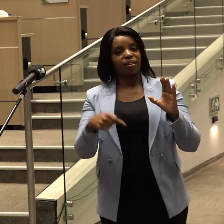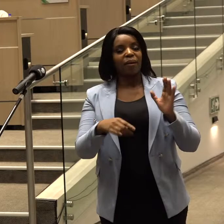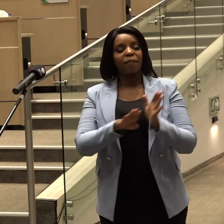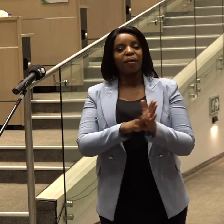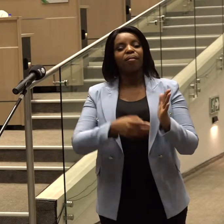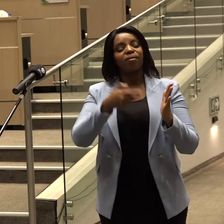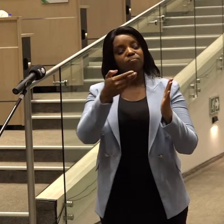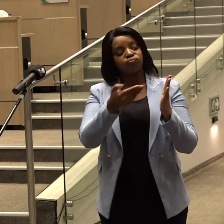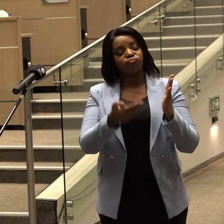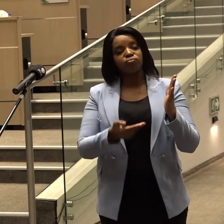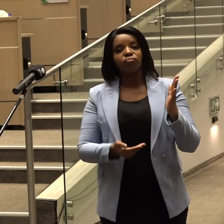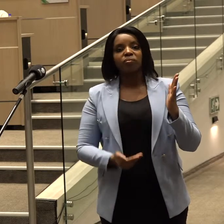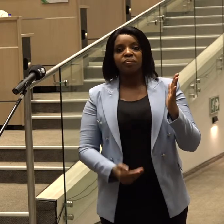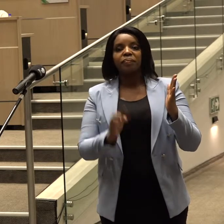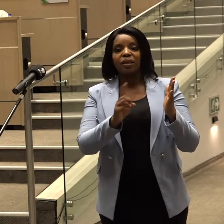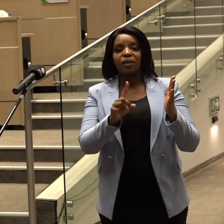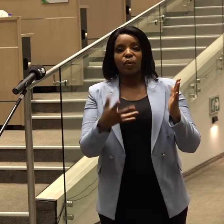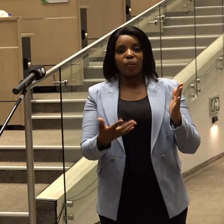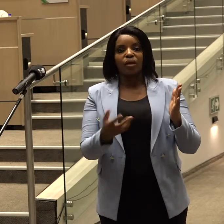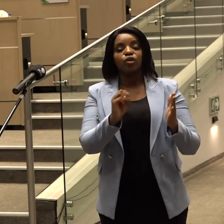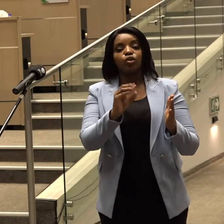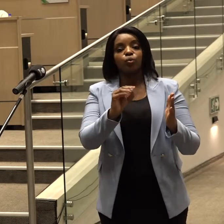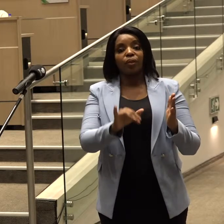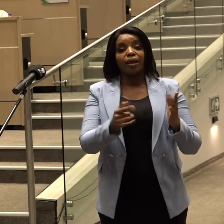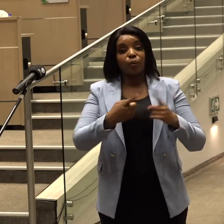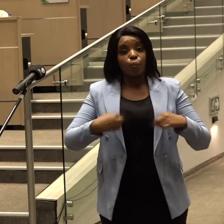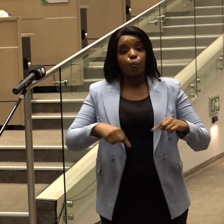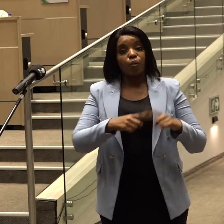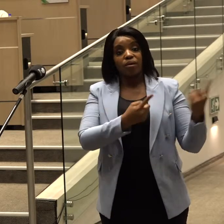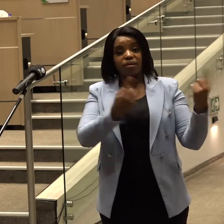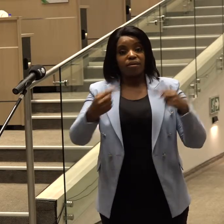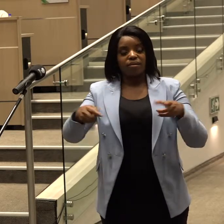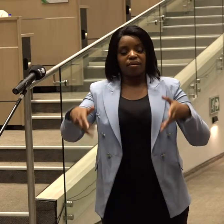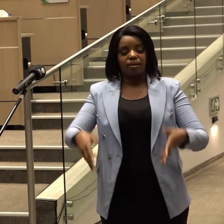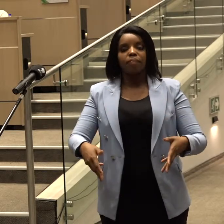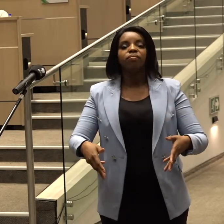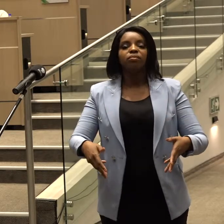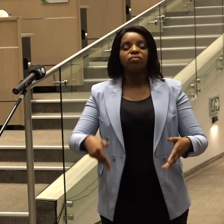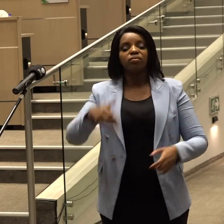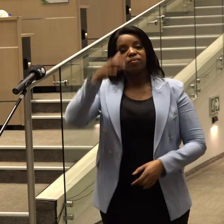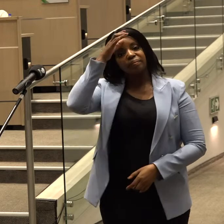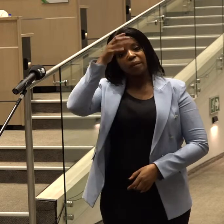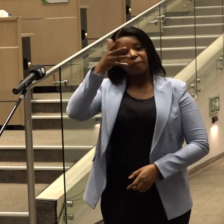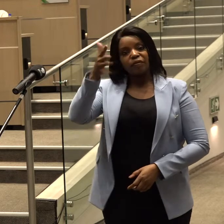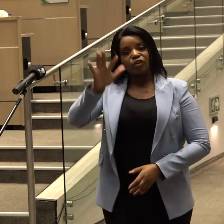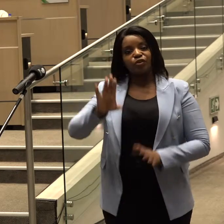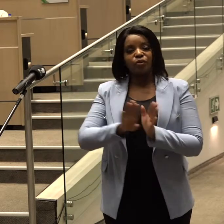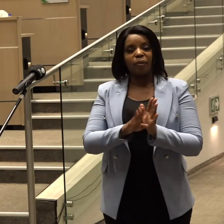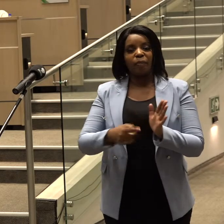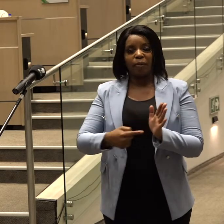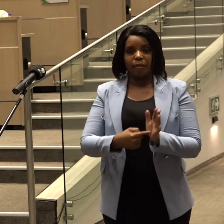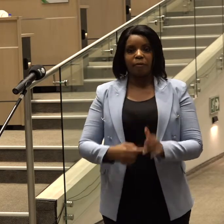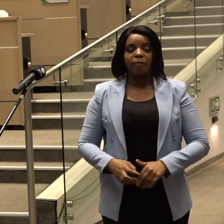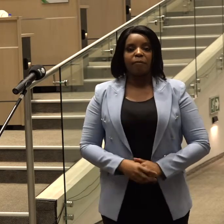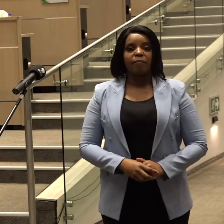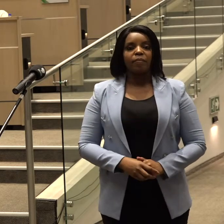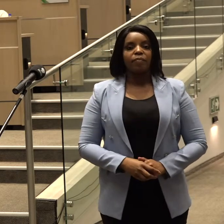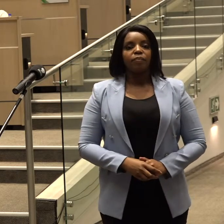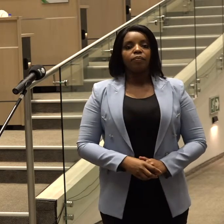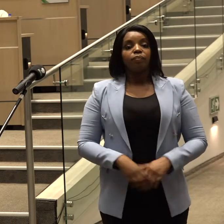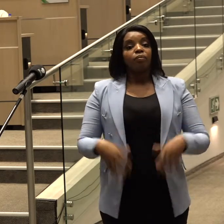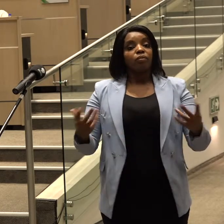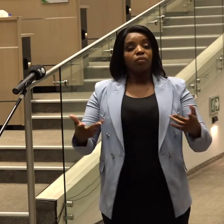that when you come before you as a parliament we are informed on this um chairperson thirdly your second key rather you know we had a